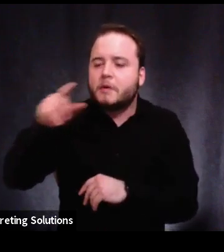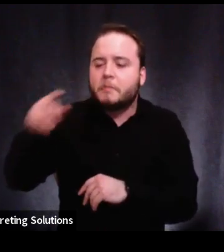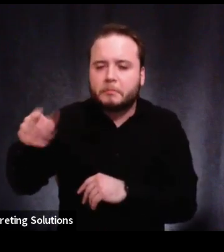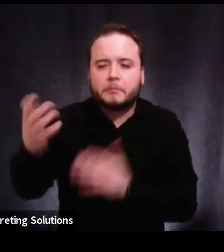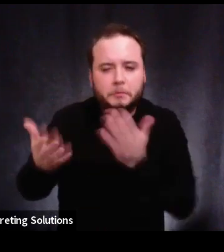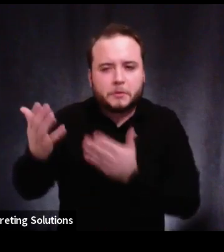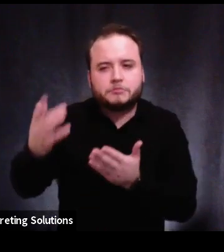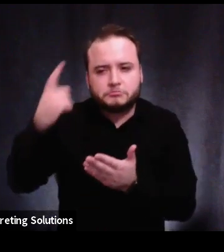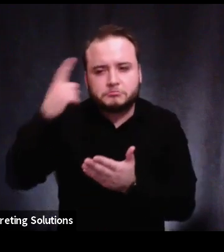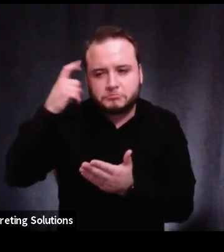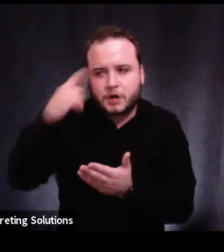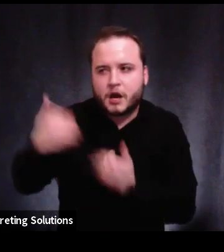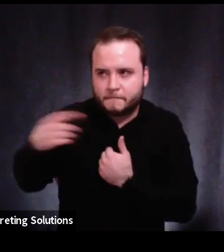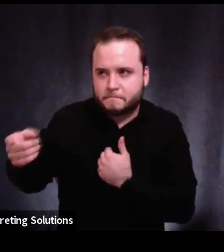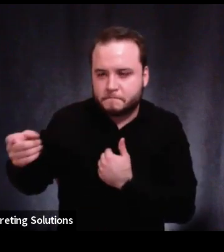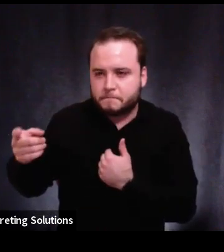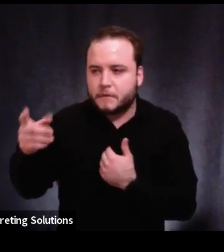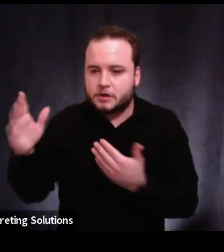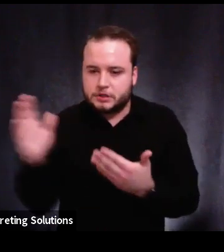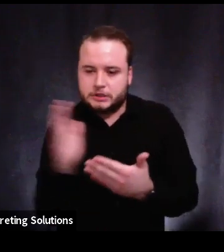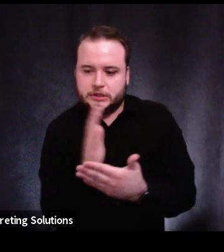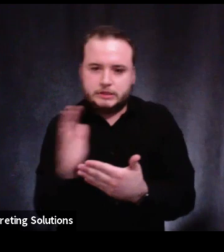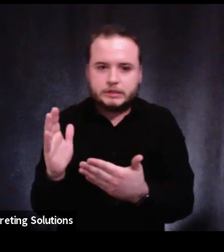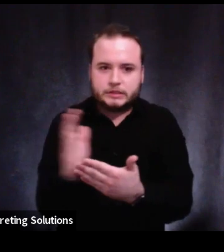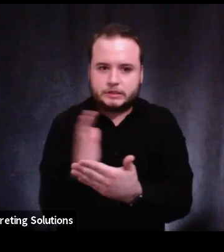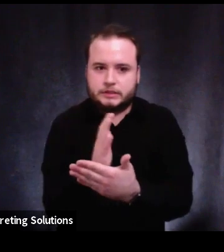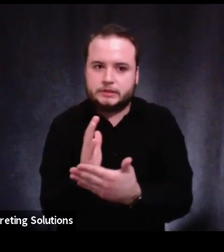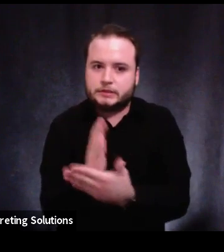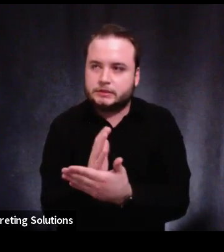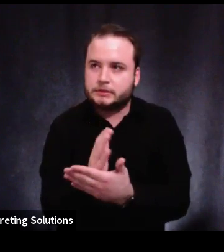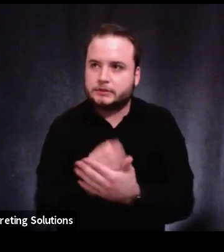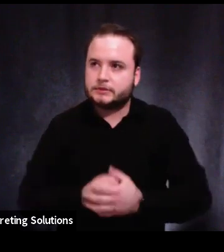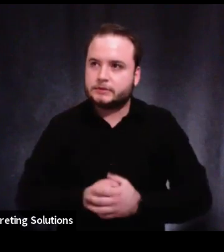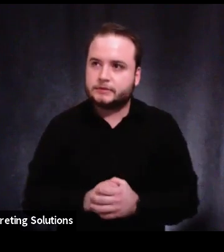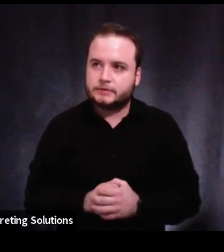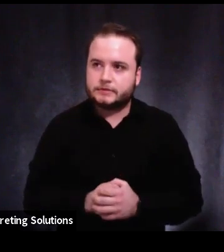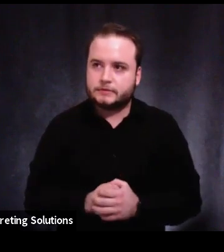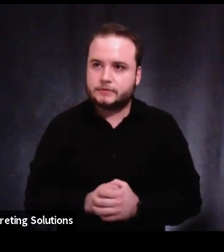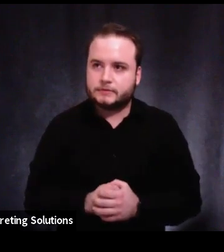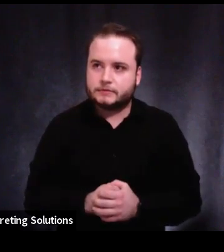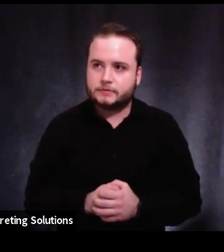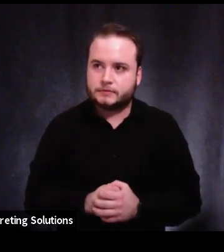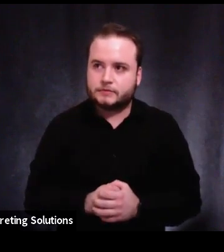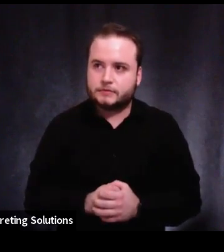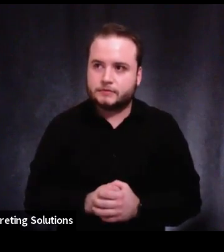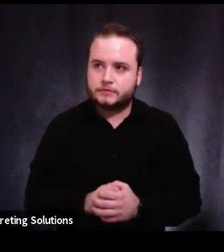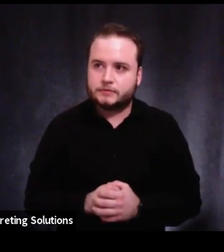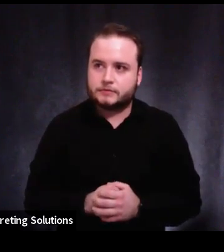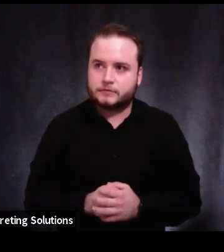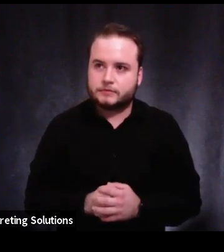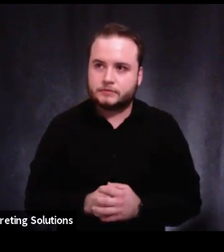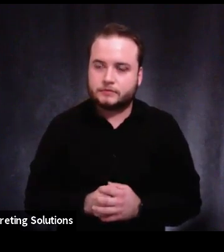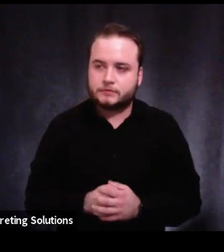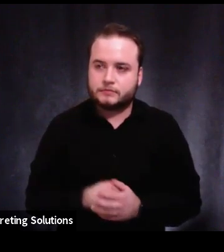I think Stefan, I heard two numbers this morning, so it'd be helpful if you would